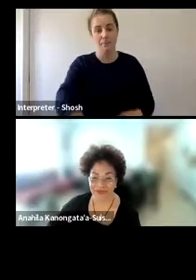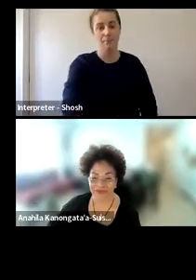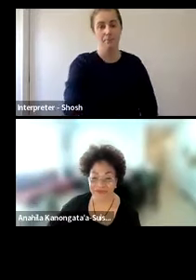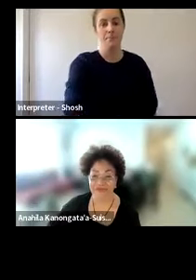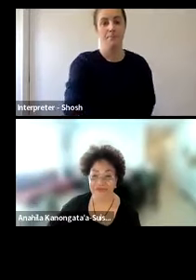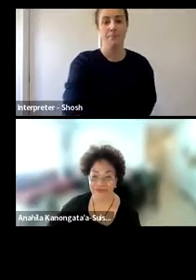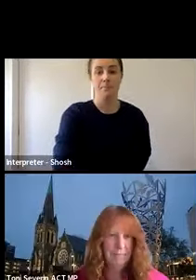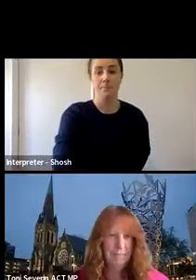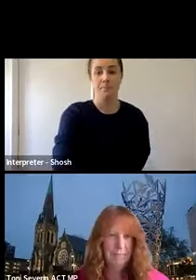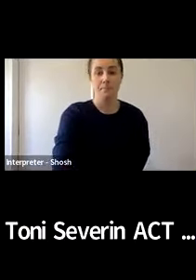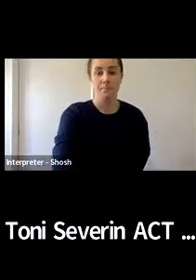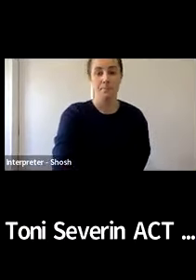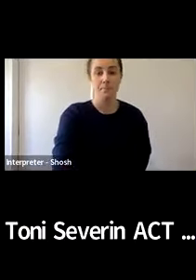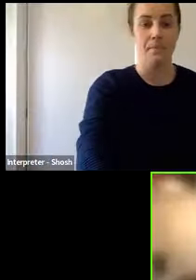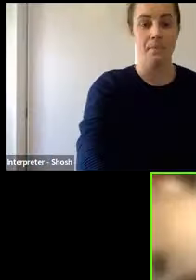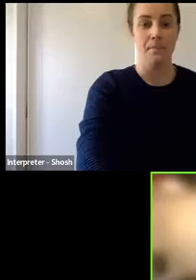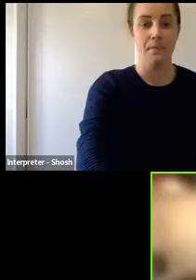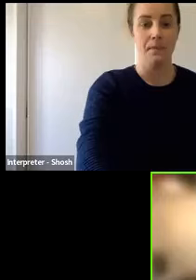is suspended.